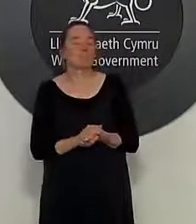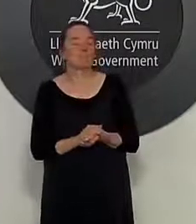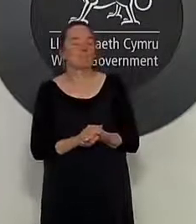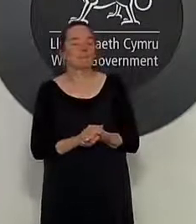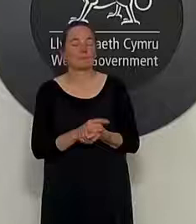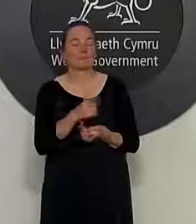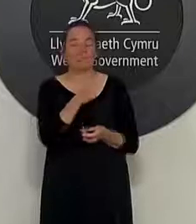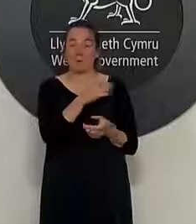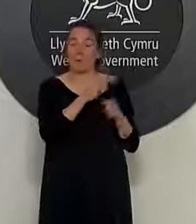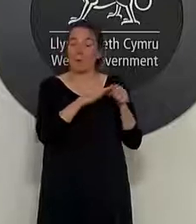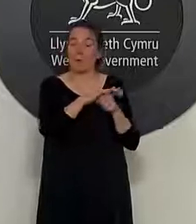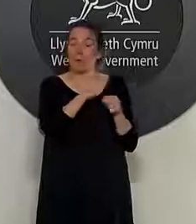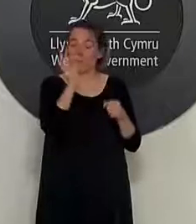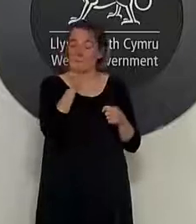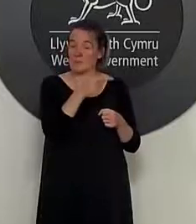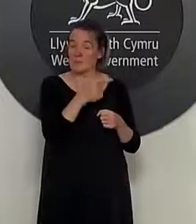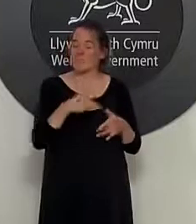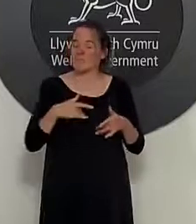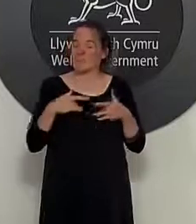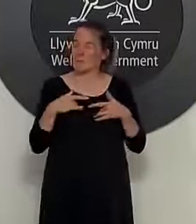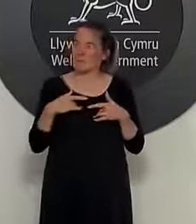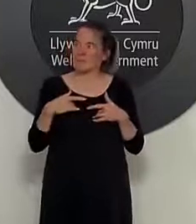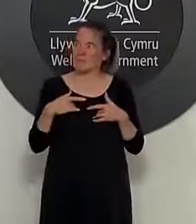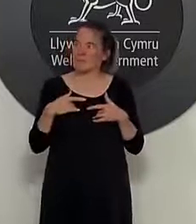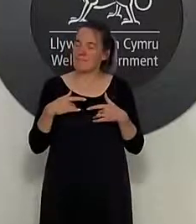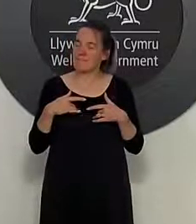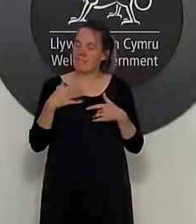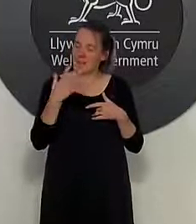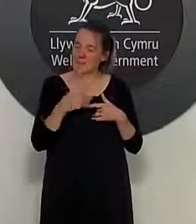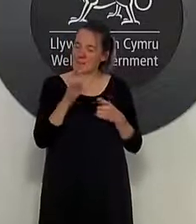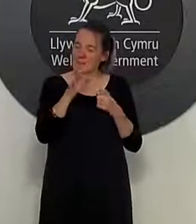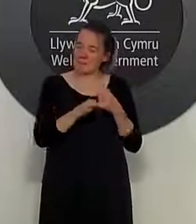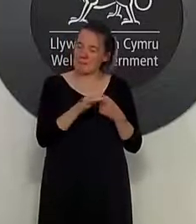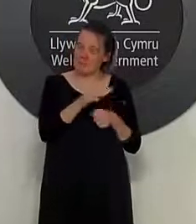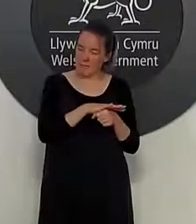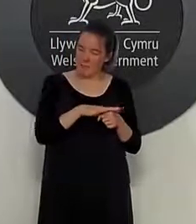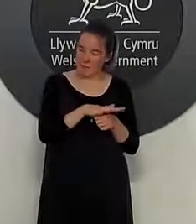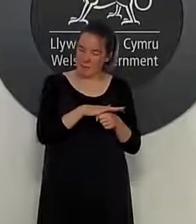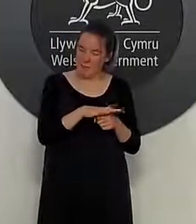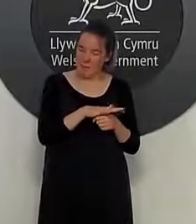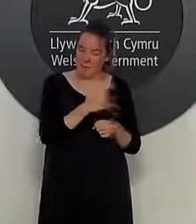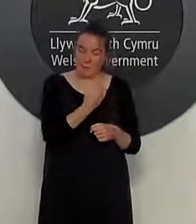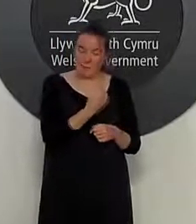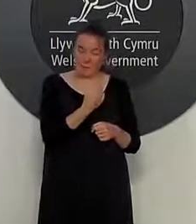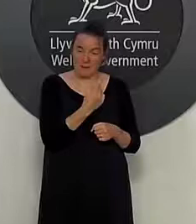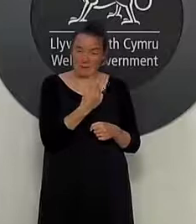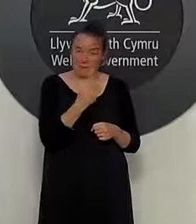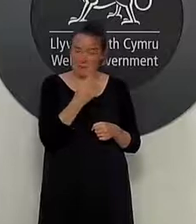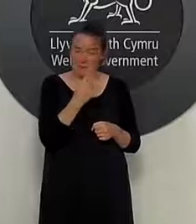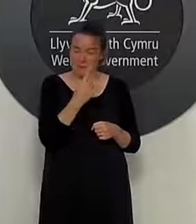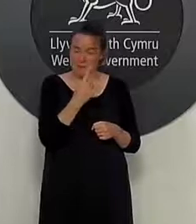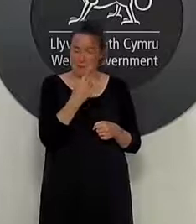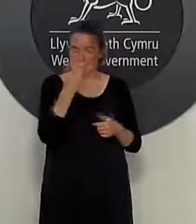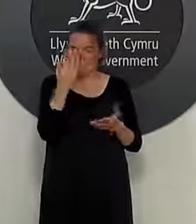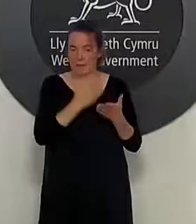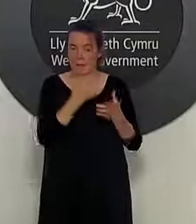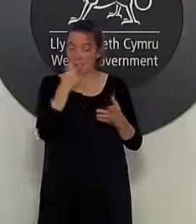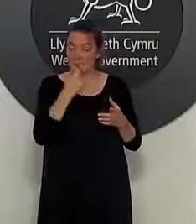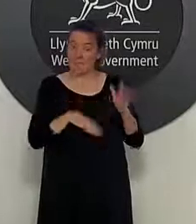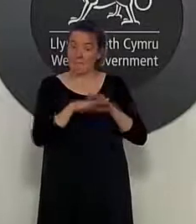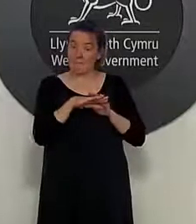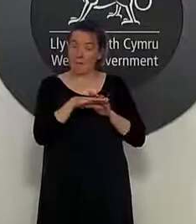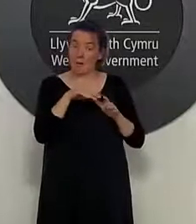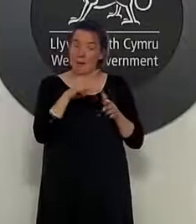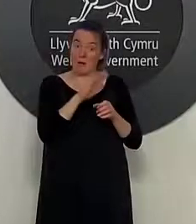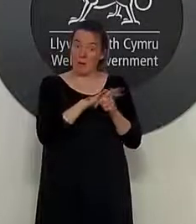who believes that there is a particular area for them to define, could be the whole local authority, could be a subset of